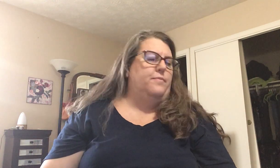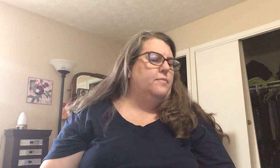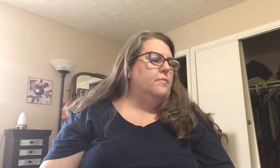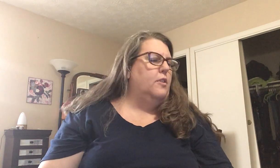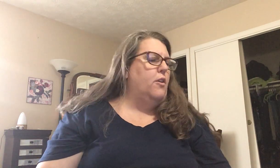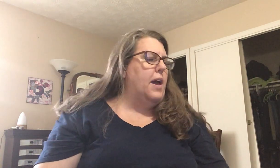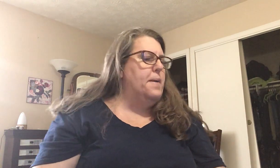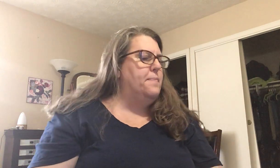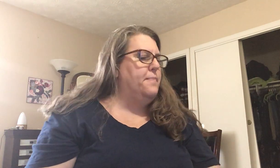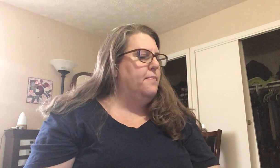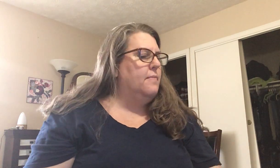Okay?